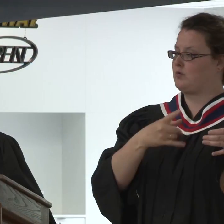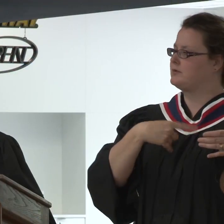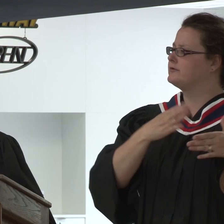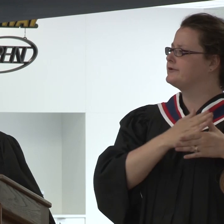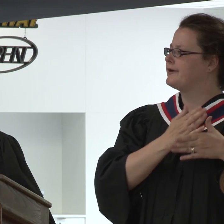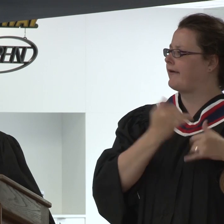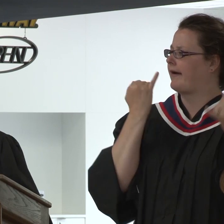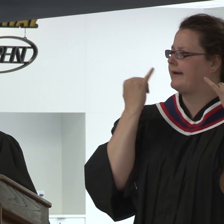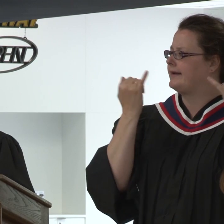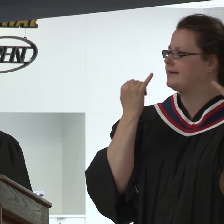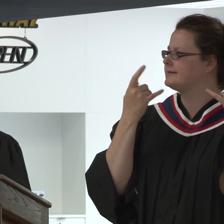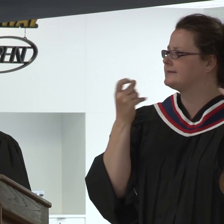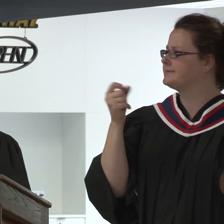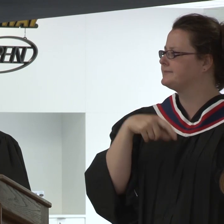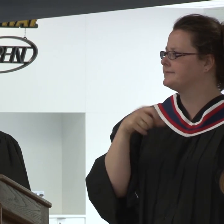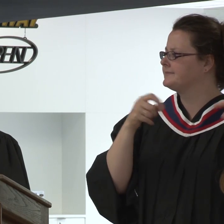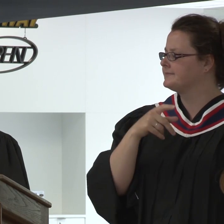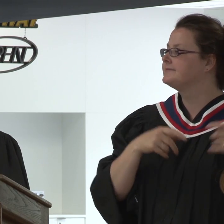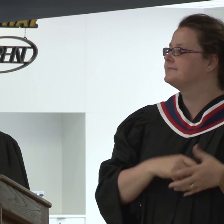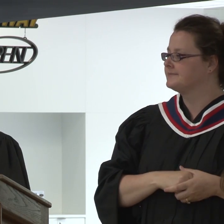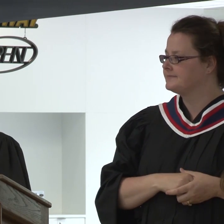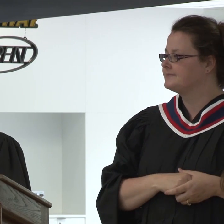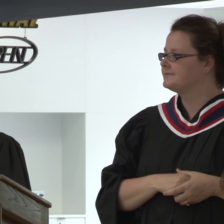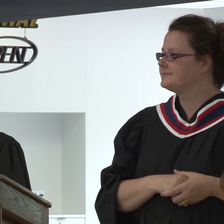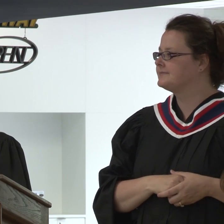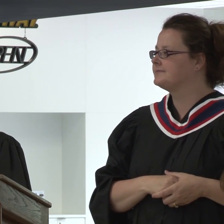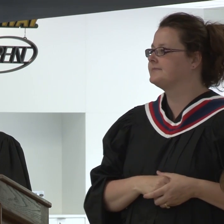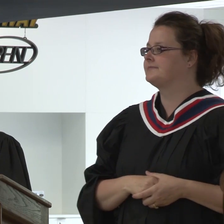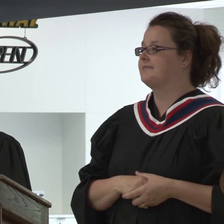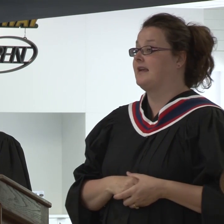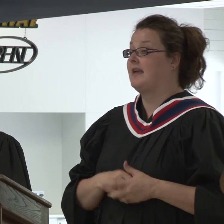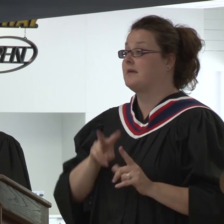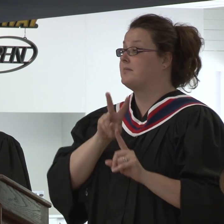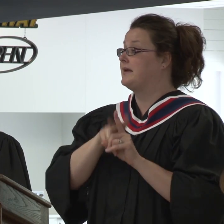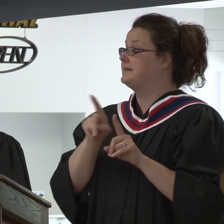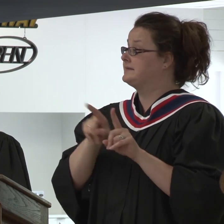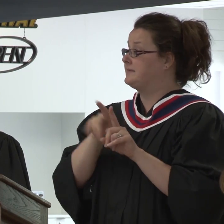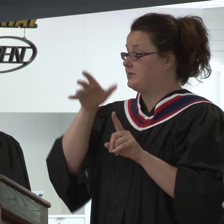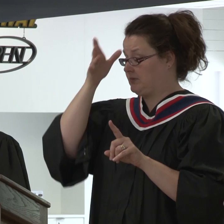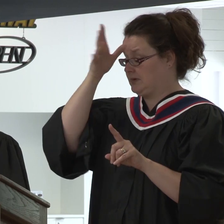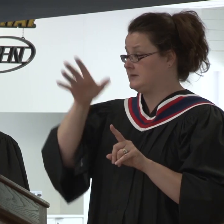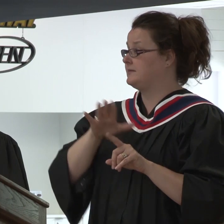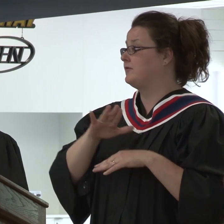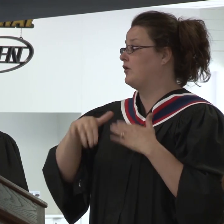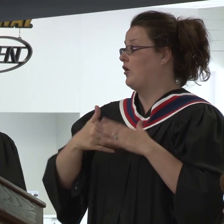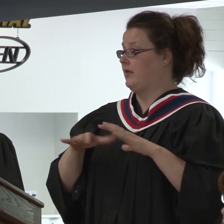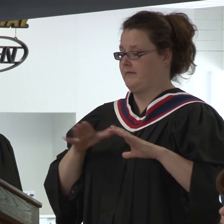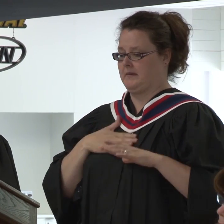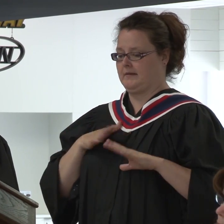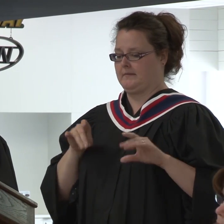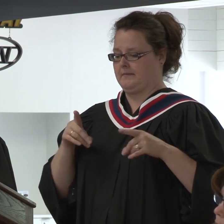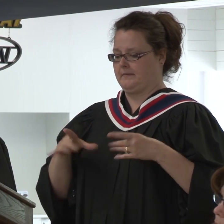practices and then did the same thing for the entire department.